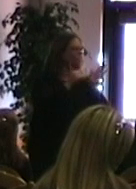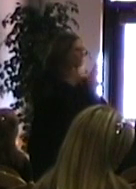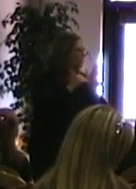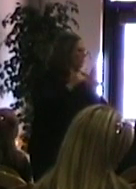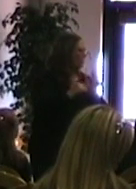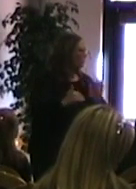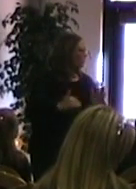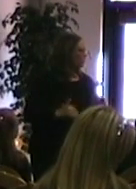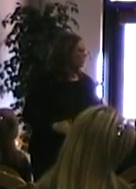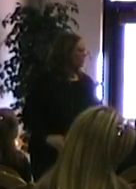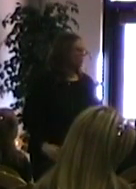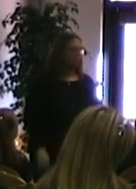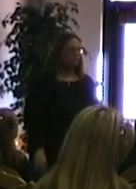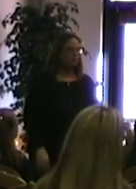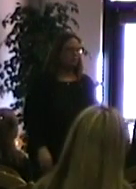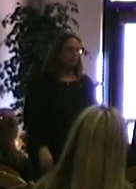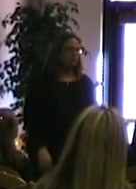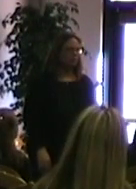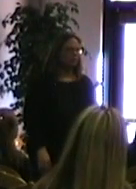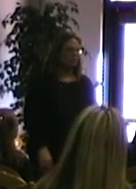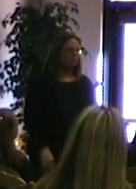But you see how fast that blade moves?